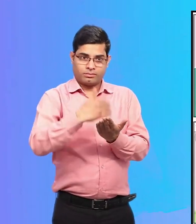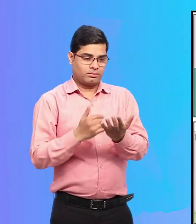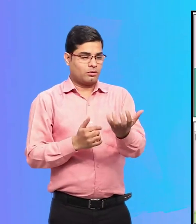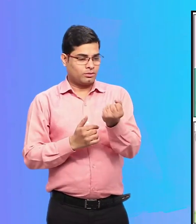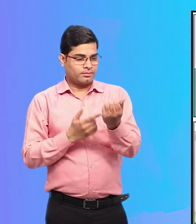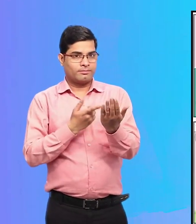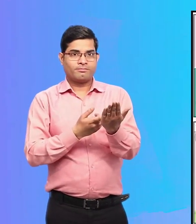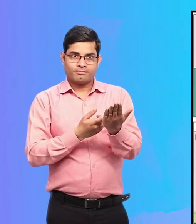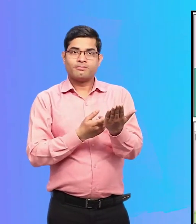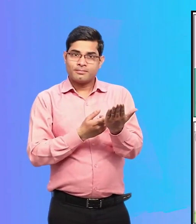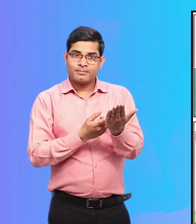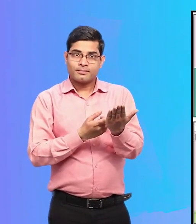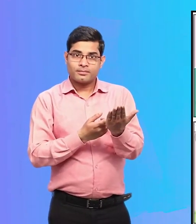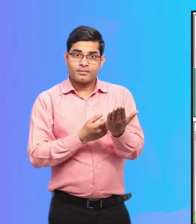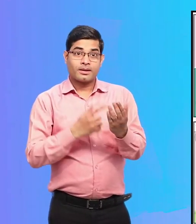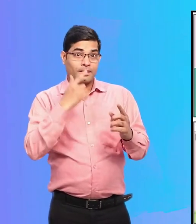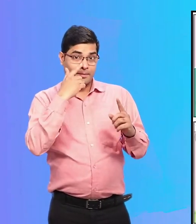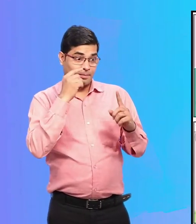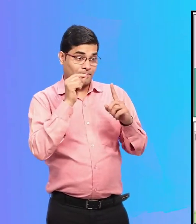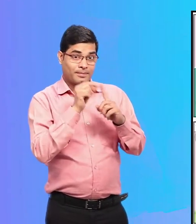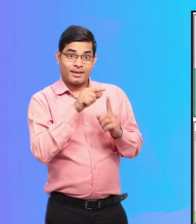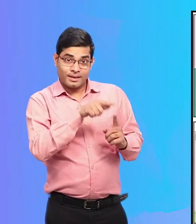days back and tells Priya,